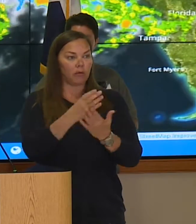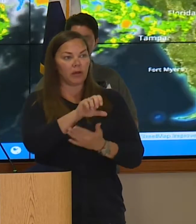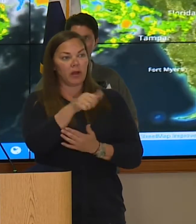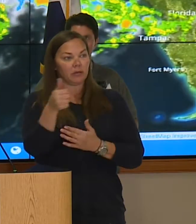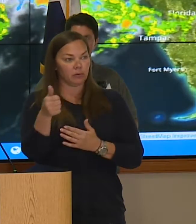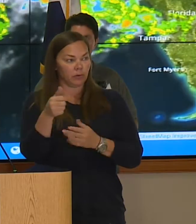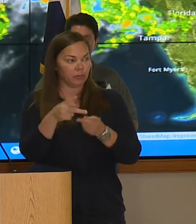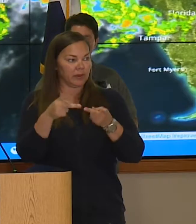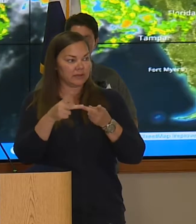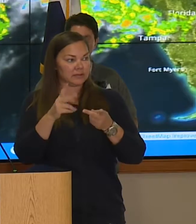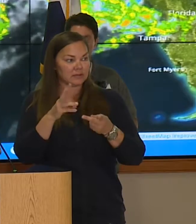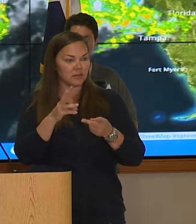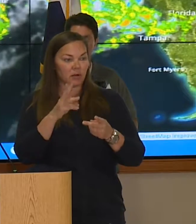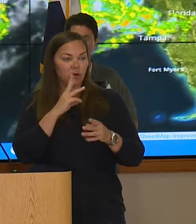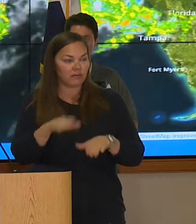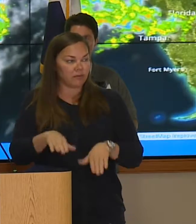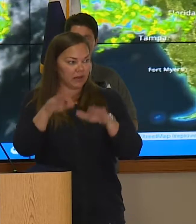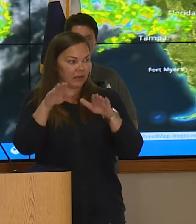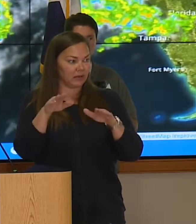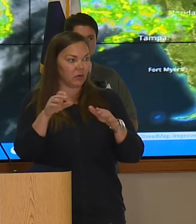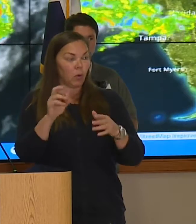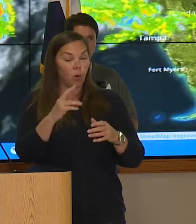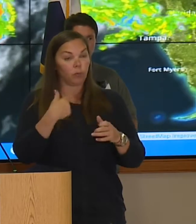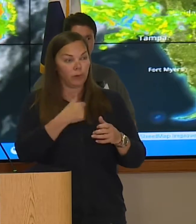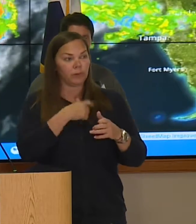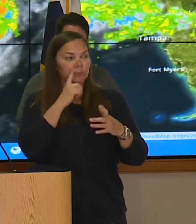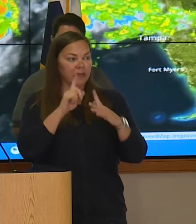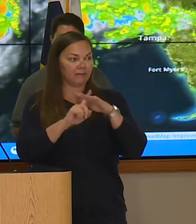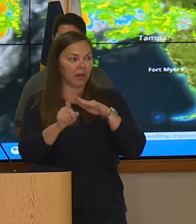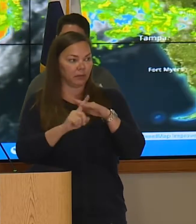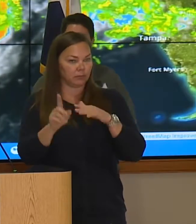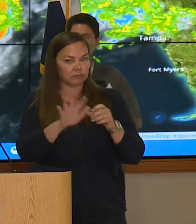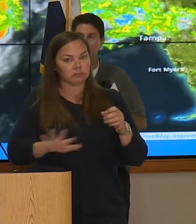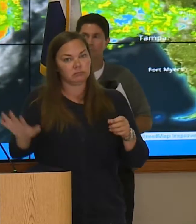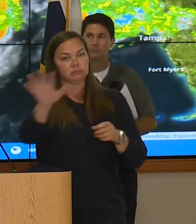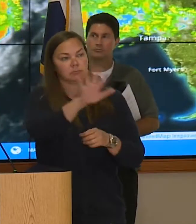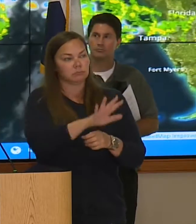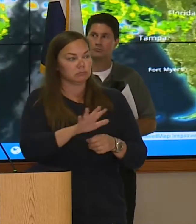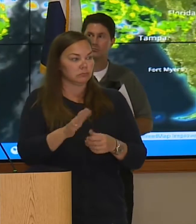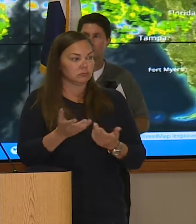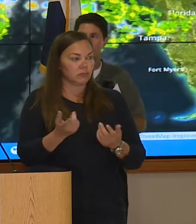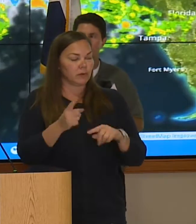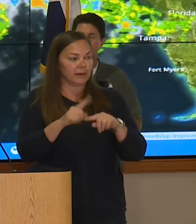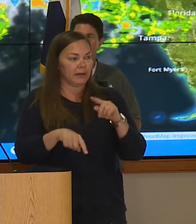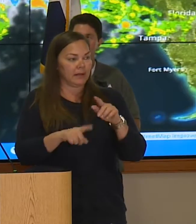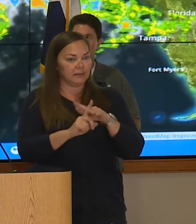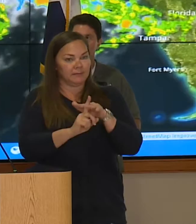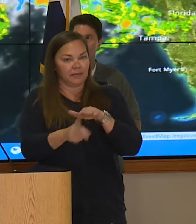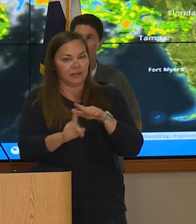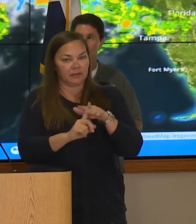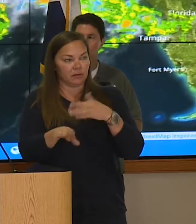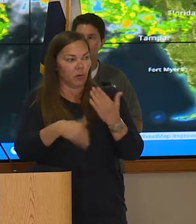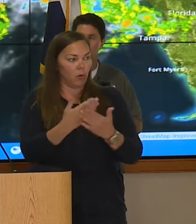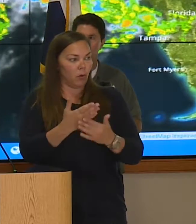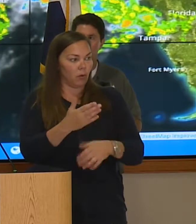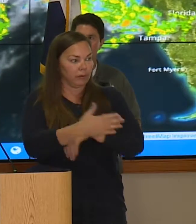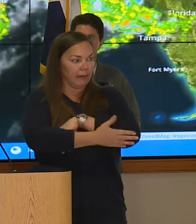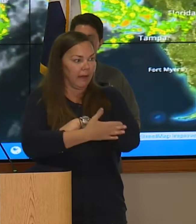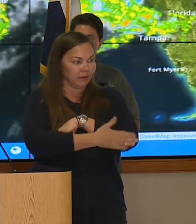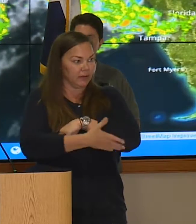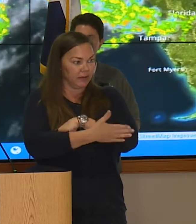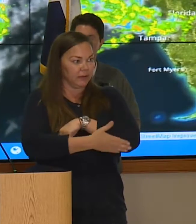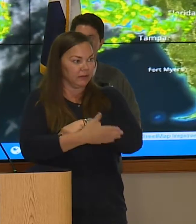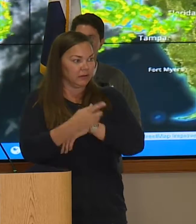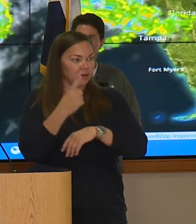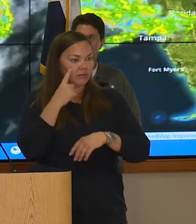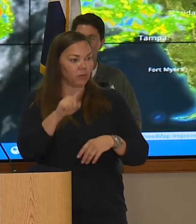that are flooding, or we would be evacuating all over the place. We just can't evacuate the whole county for a magnitude